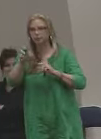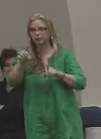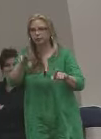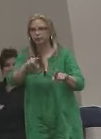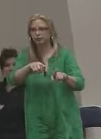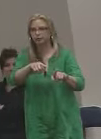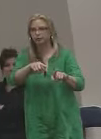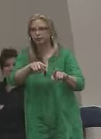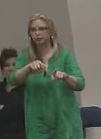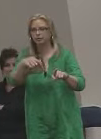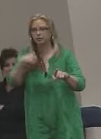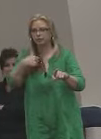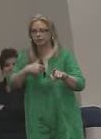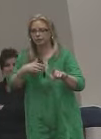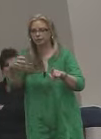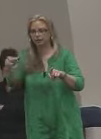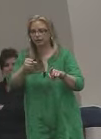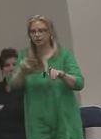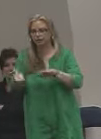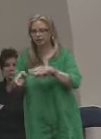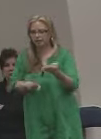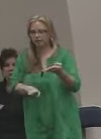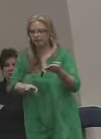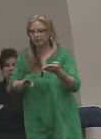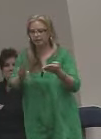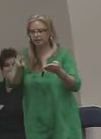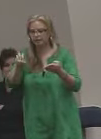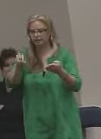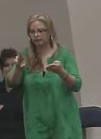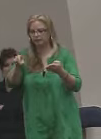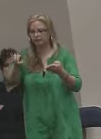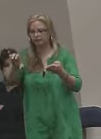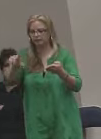we obtained a death verdict.